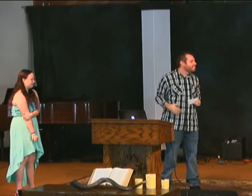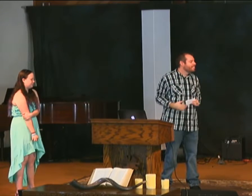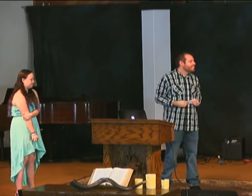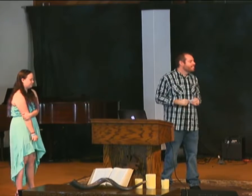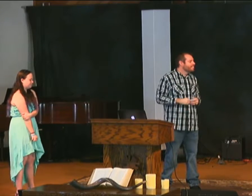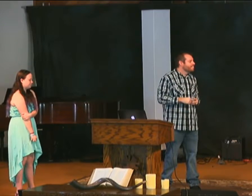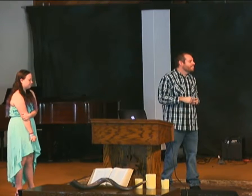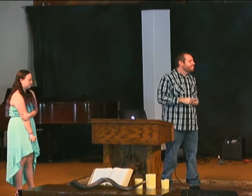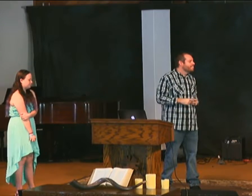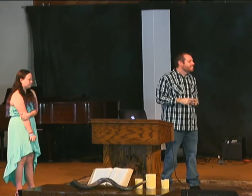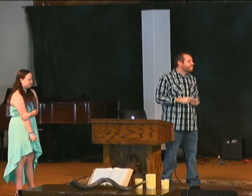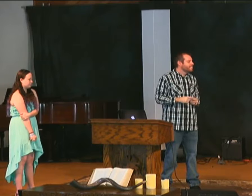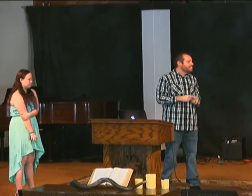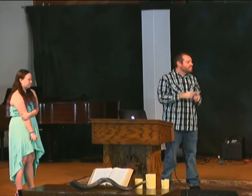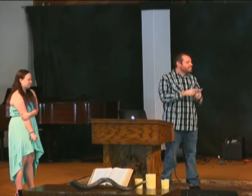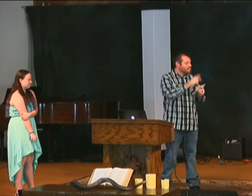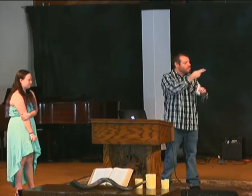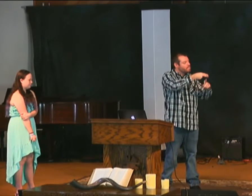heaven?